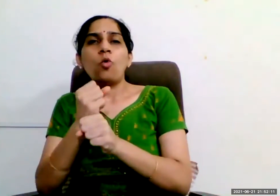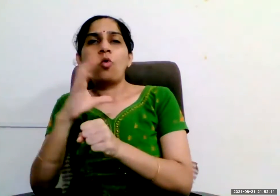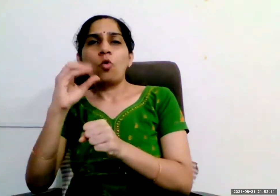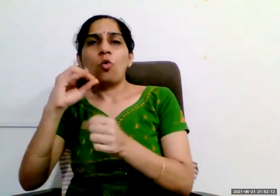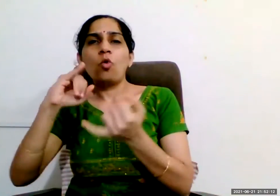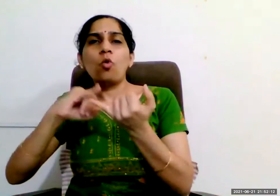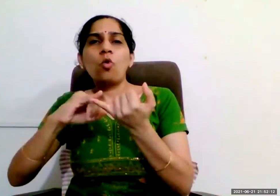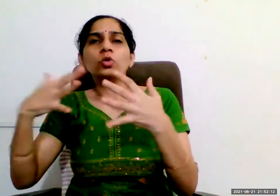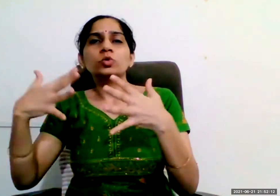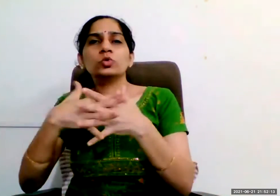Yeah.